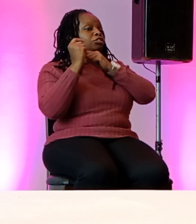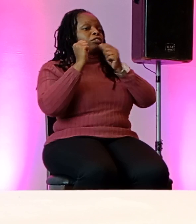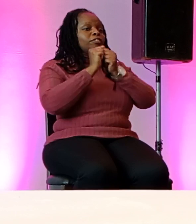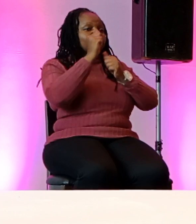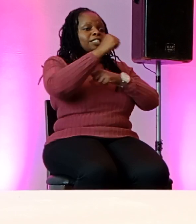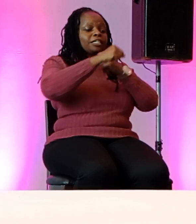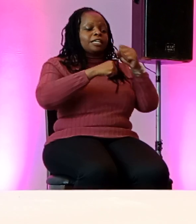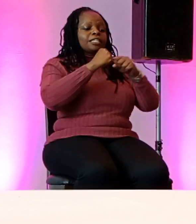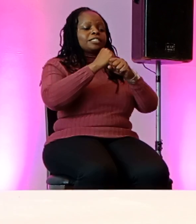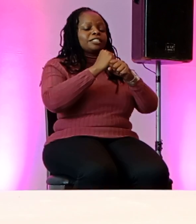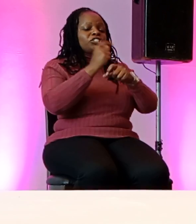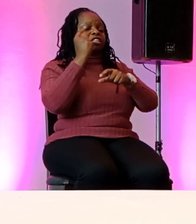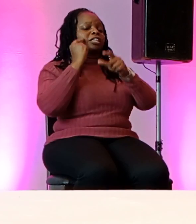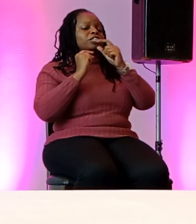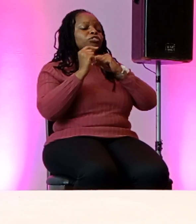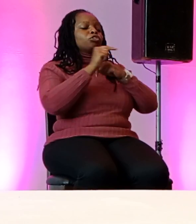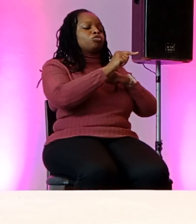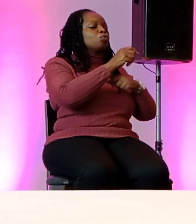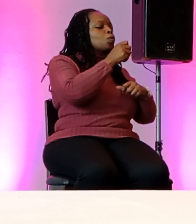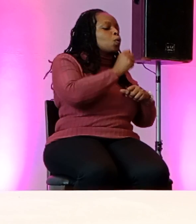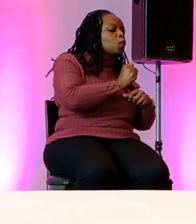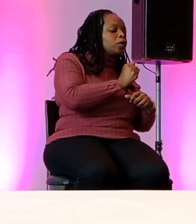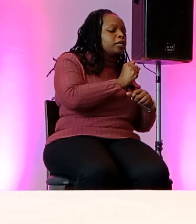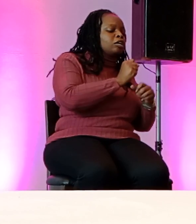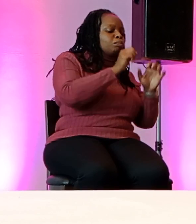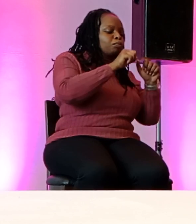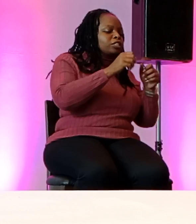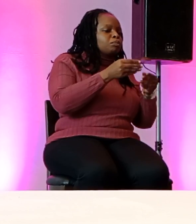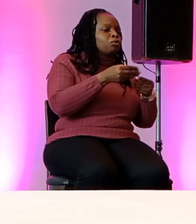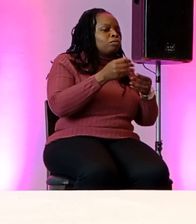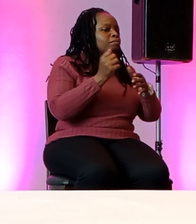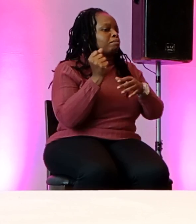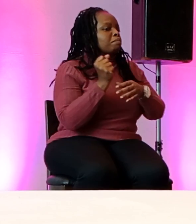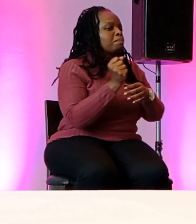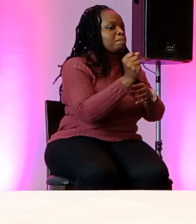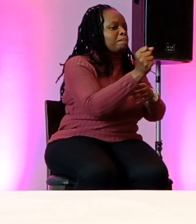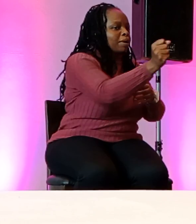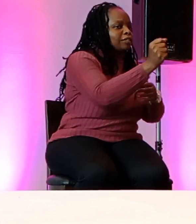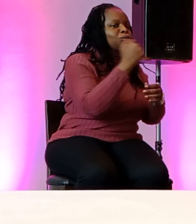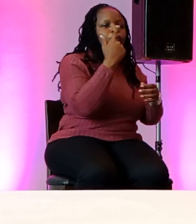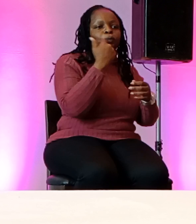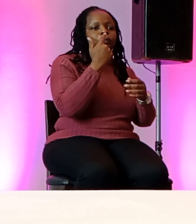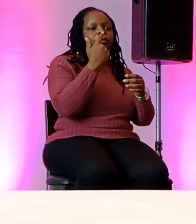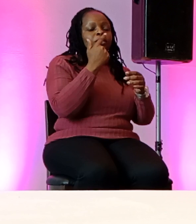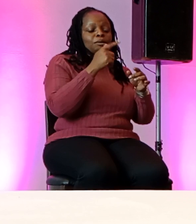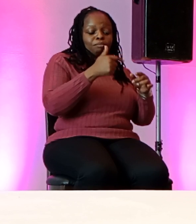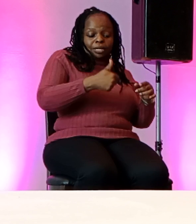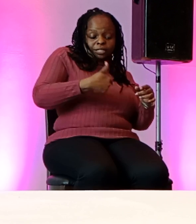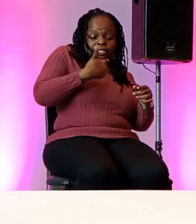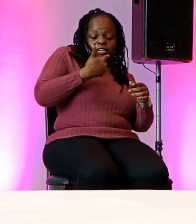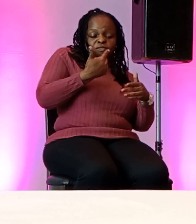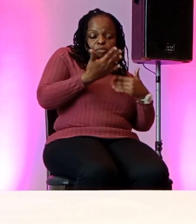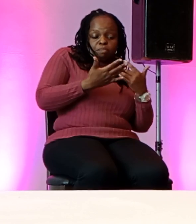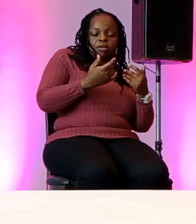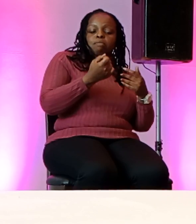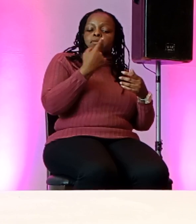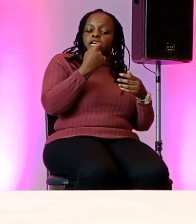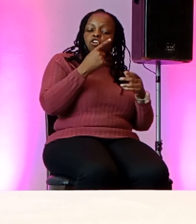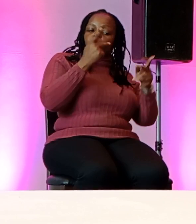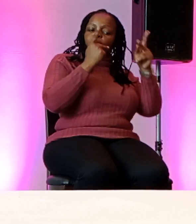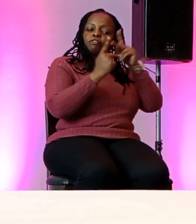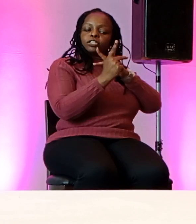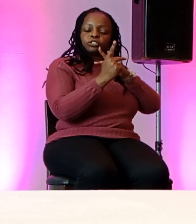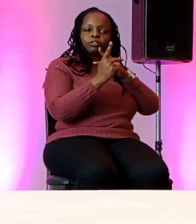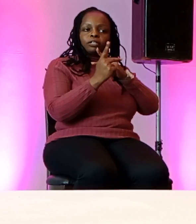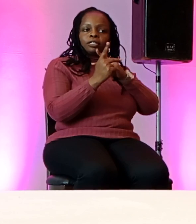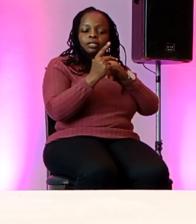baton to? Will you sit and say, I have left this country a better place because as a medic, I have held young women, and